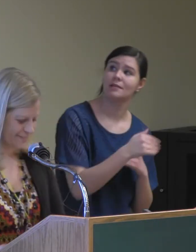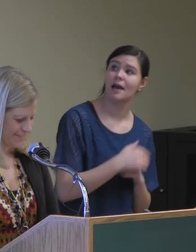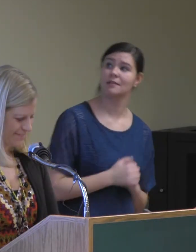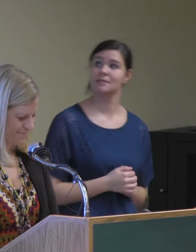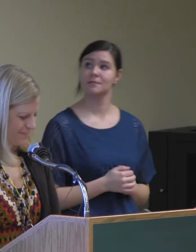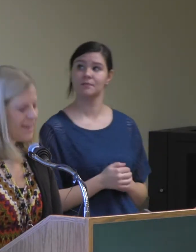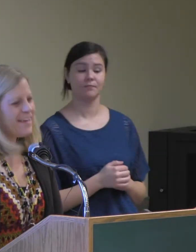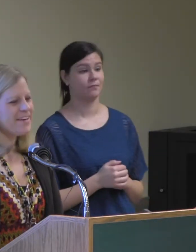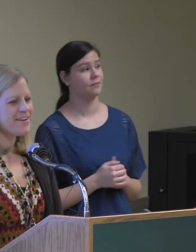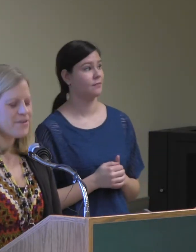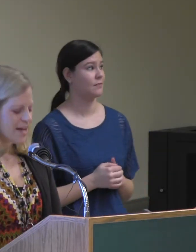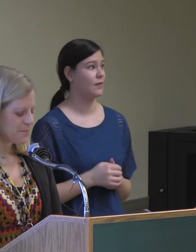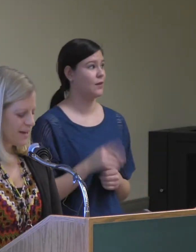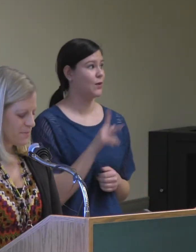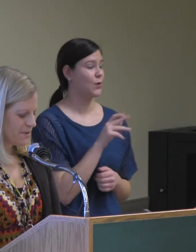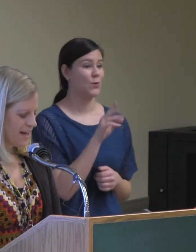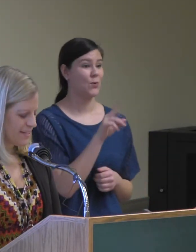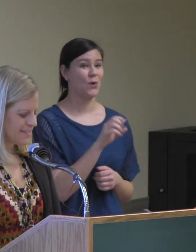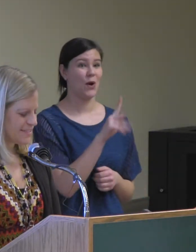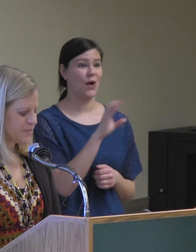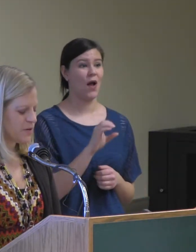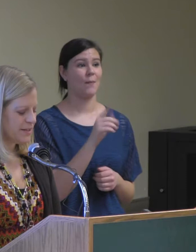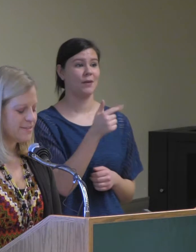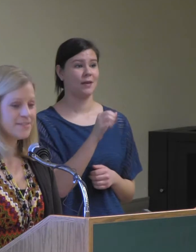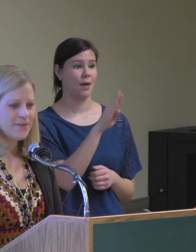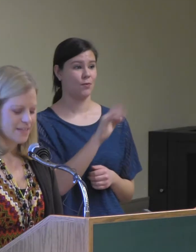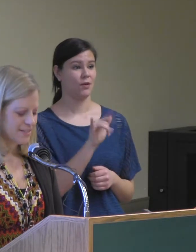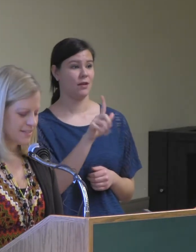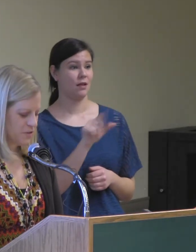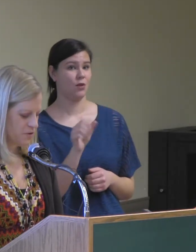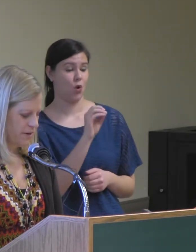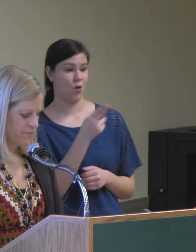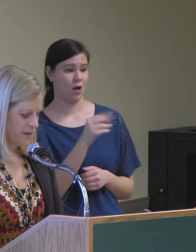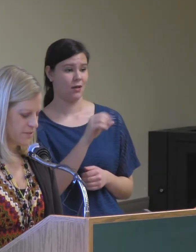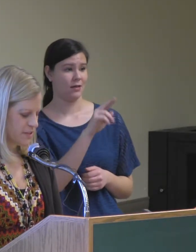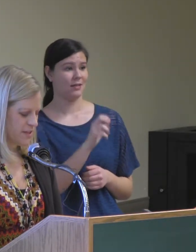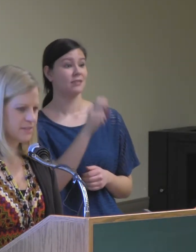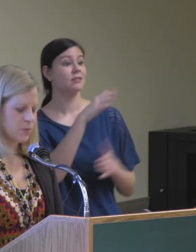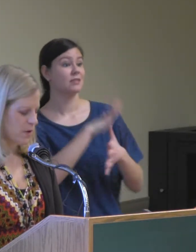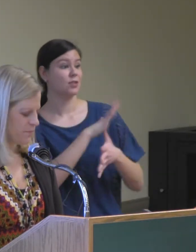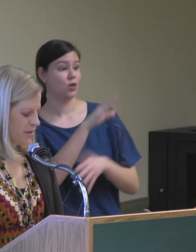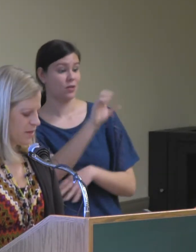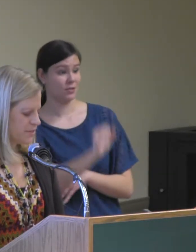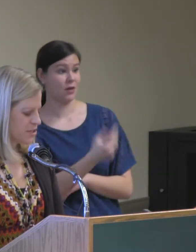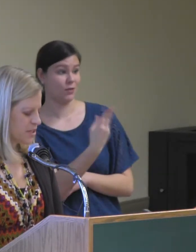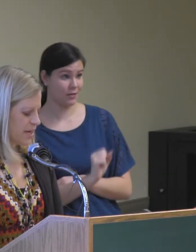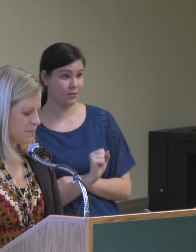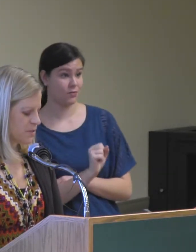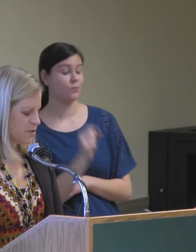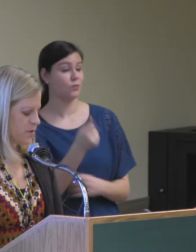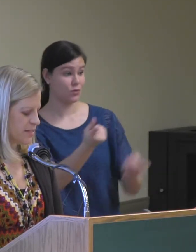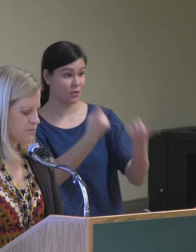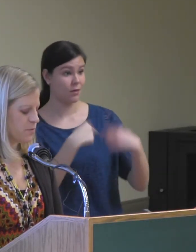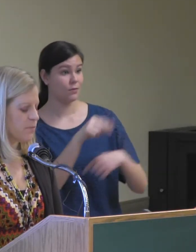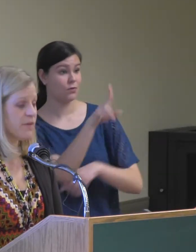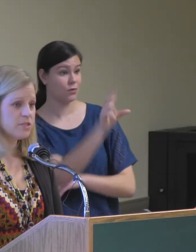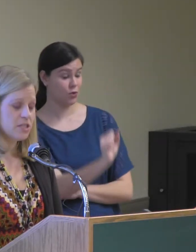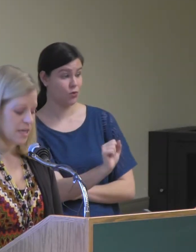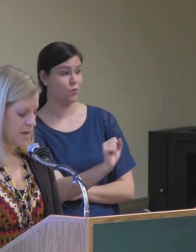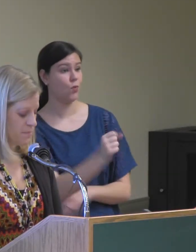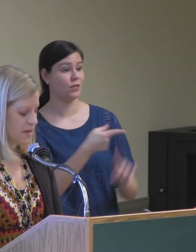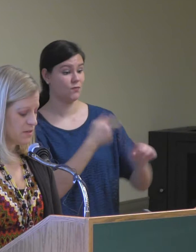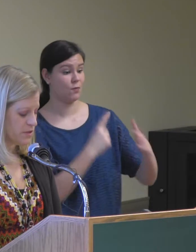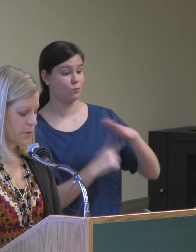go. Kokab Gabriohannes is 20 years old and a senior at Fargo South High School. She came to the U.S. from a